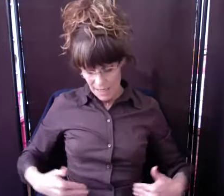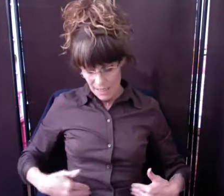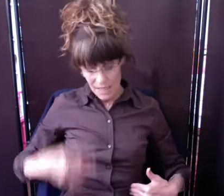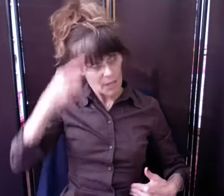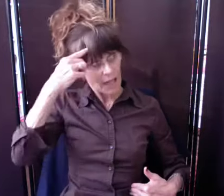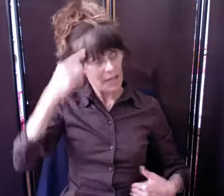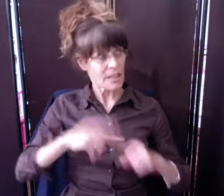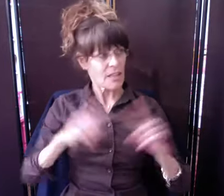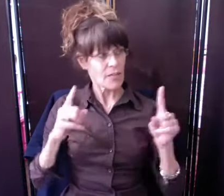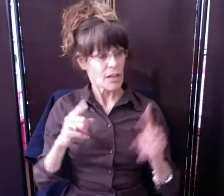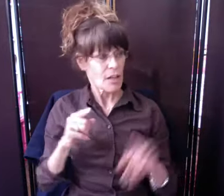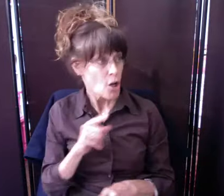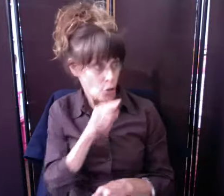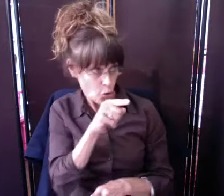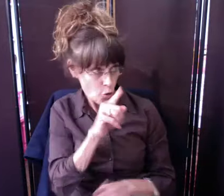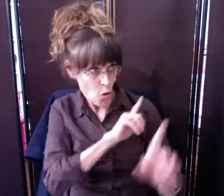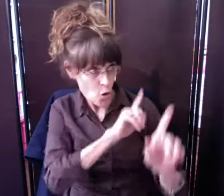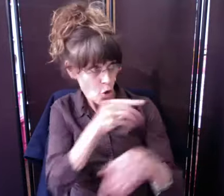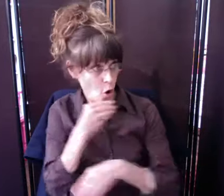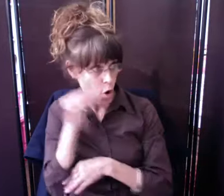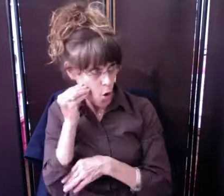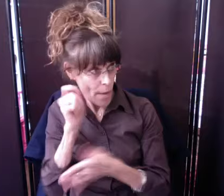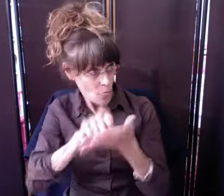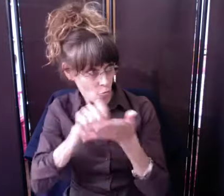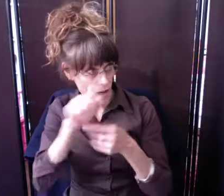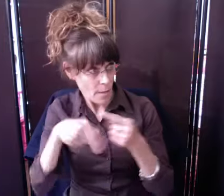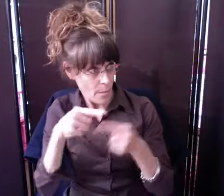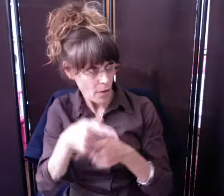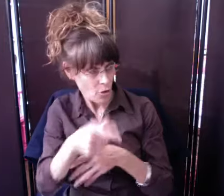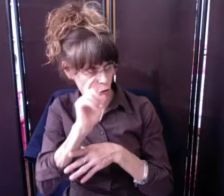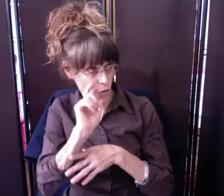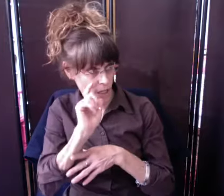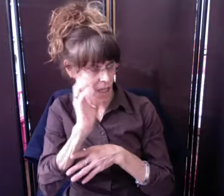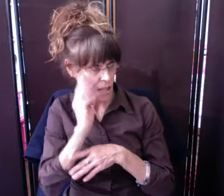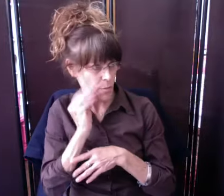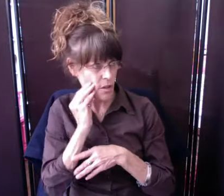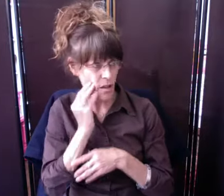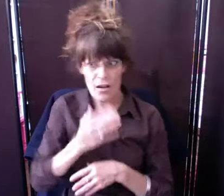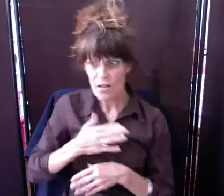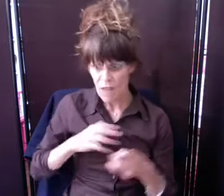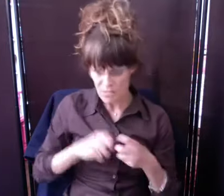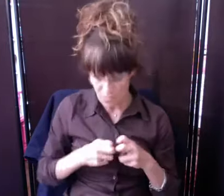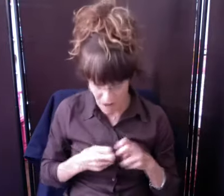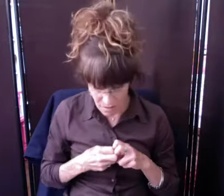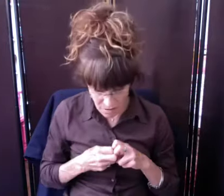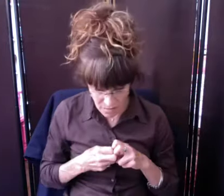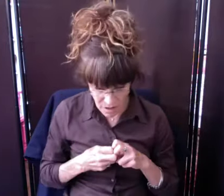go home and write on your drinking experiences only." And my biggest problem was I could not see the obsession. People would talk